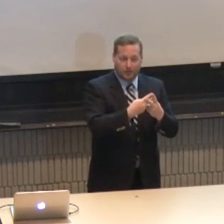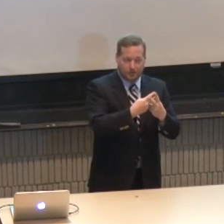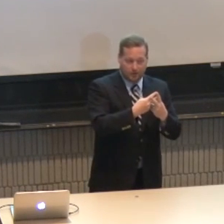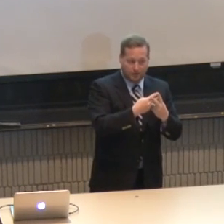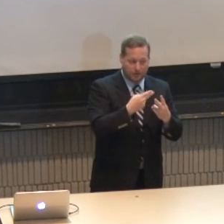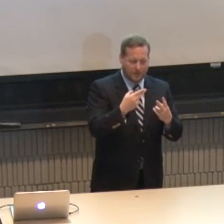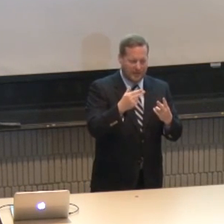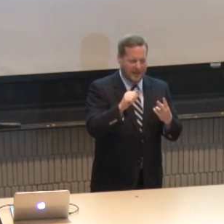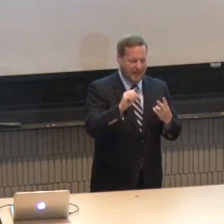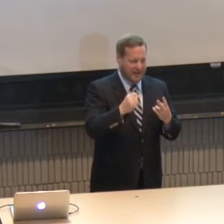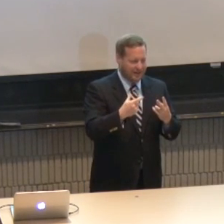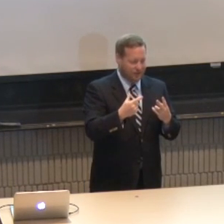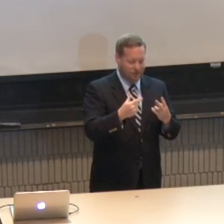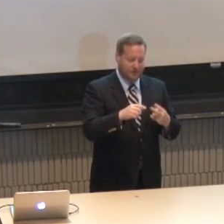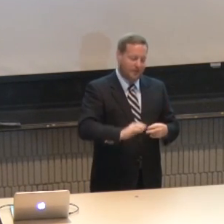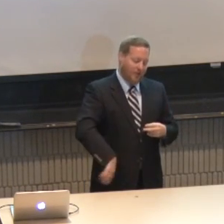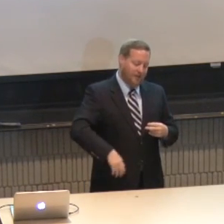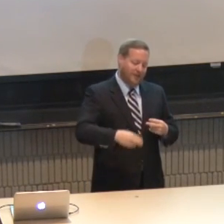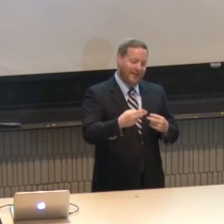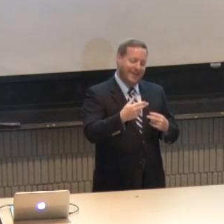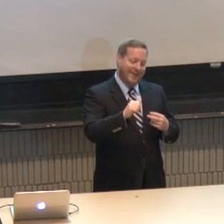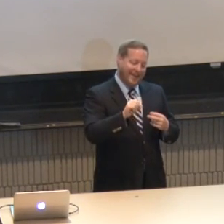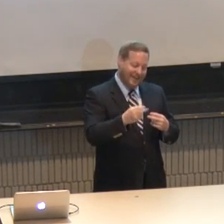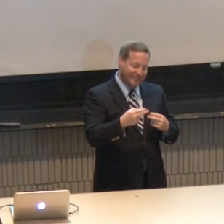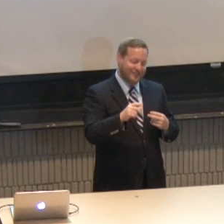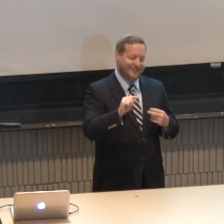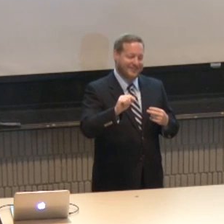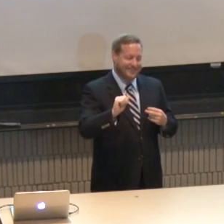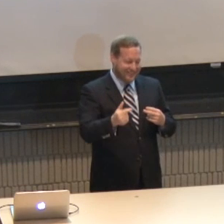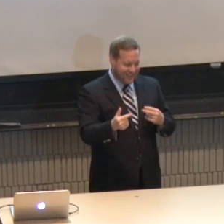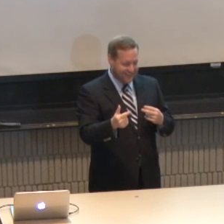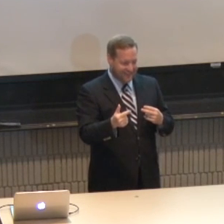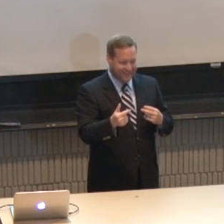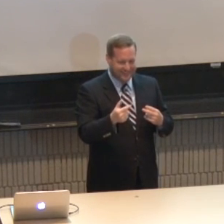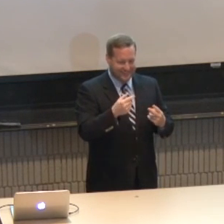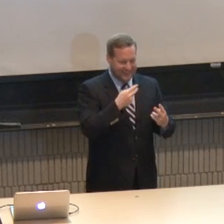not what we were going to. There was one that was hashtag,